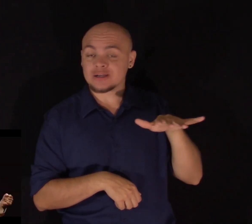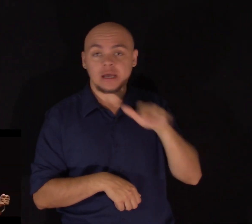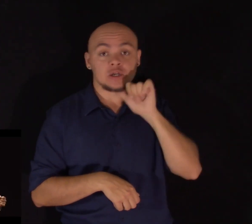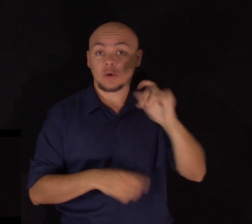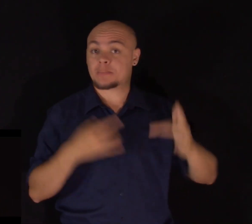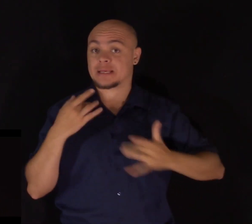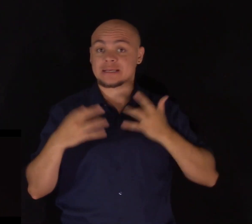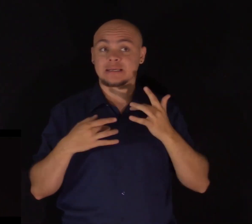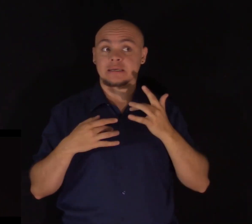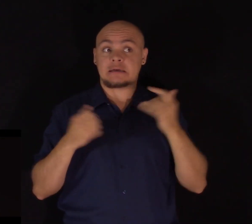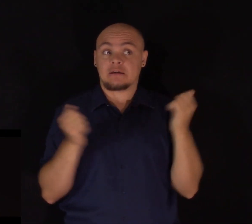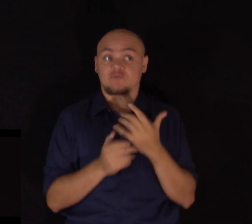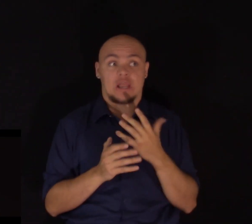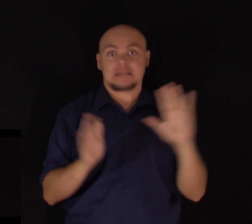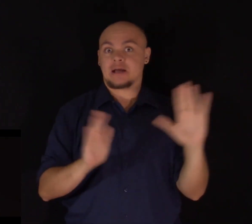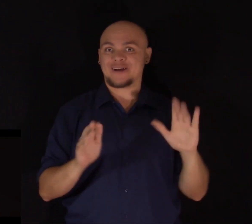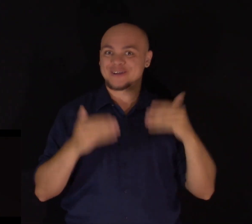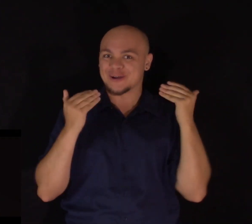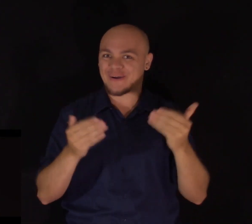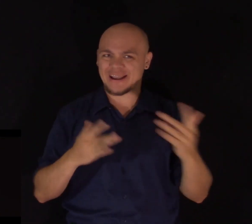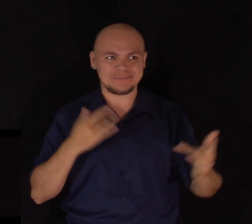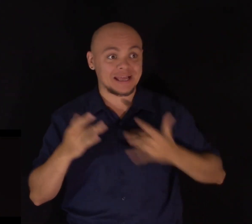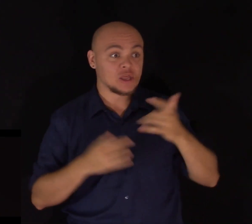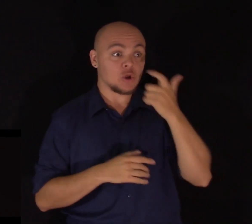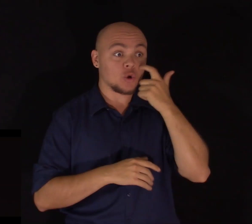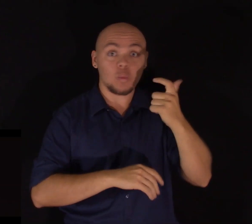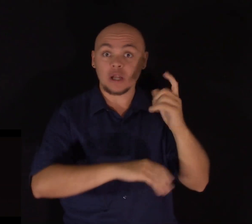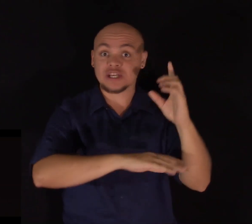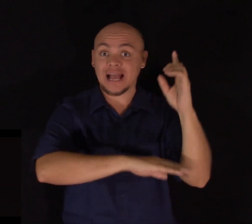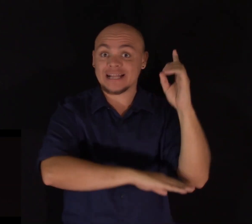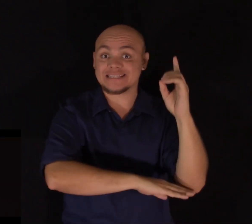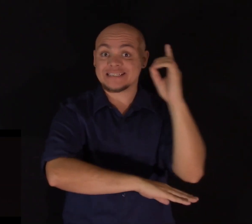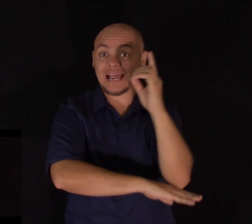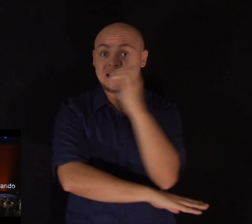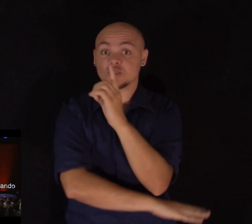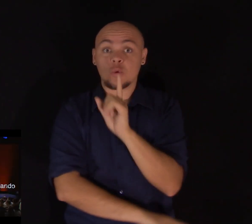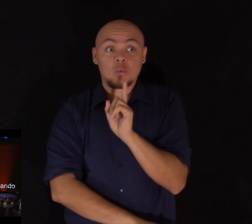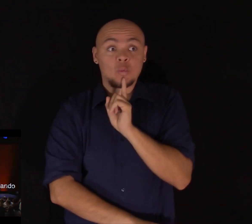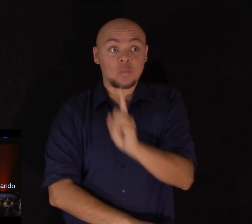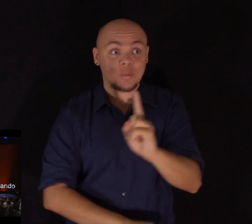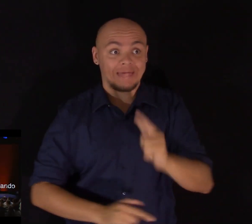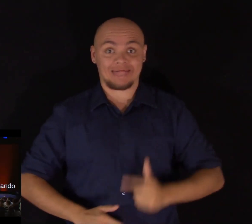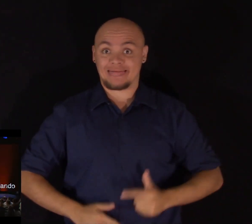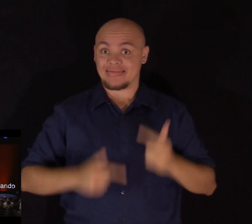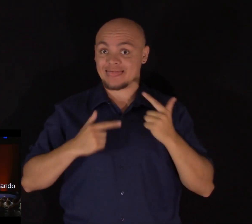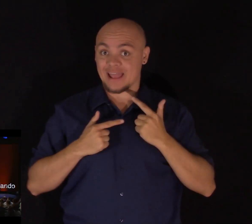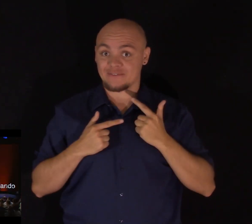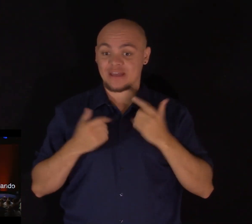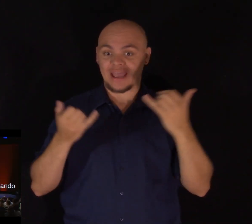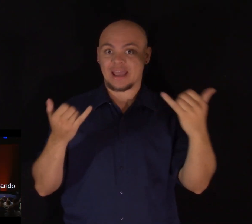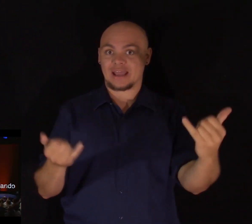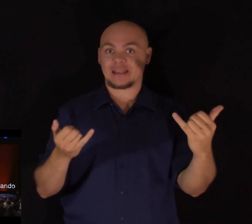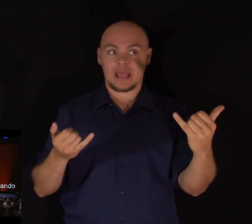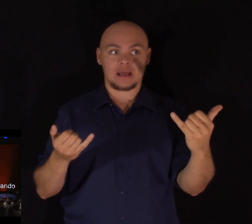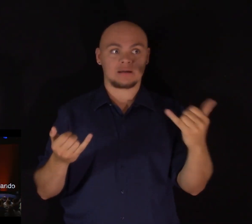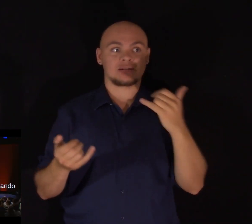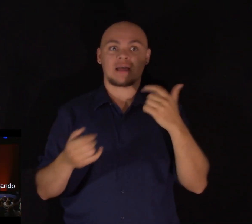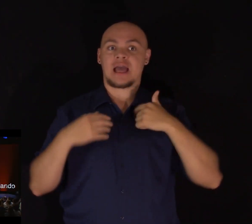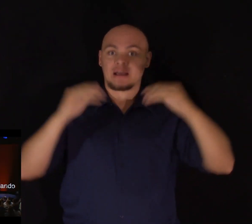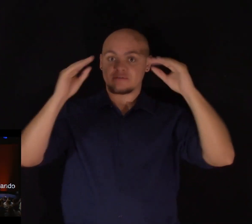of afraid. You're watching a dinosaur in real life. And now that I've all